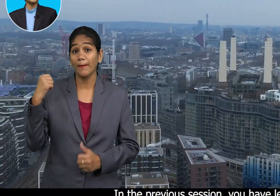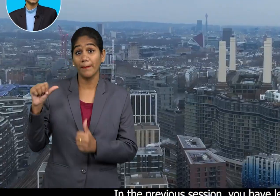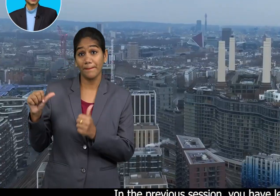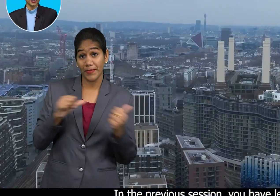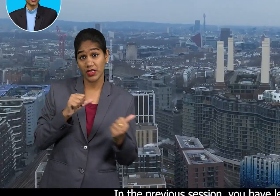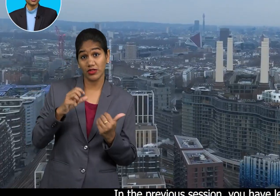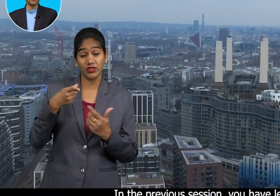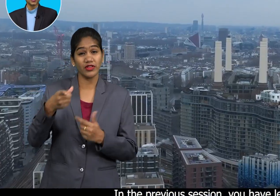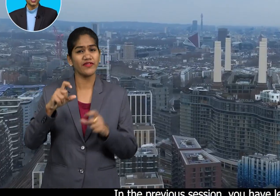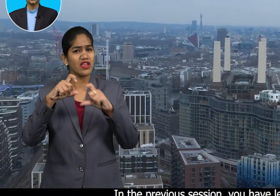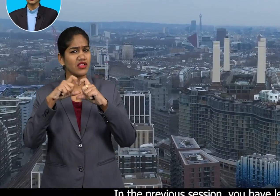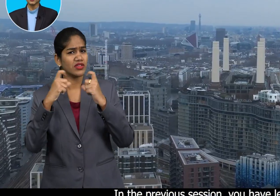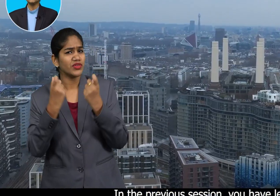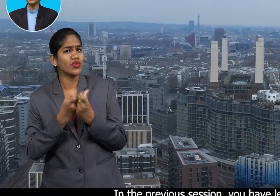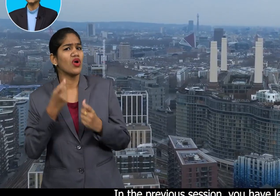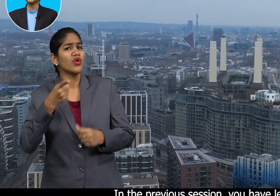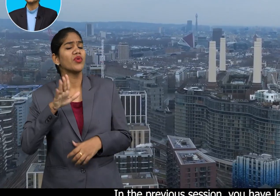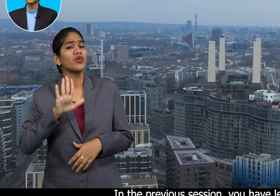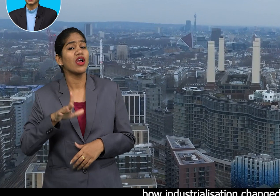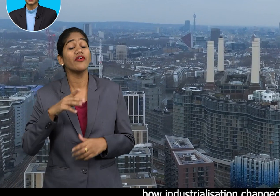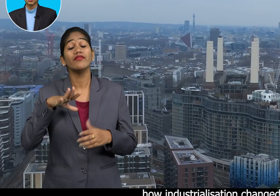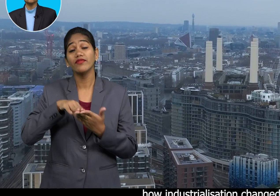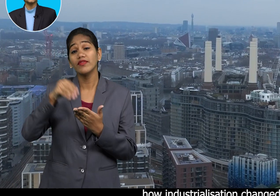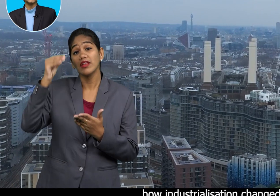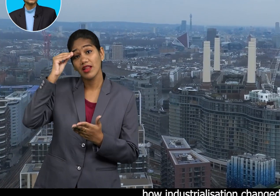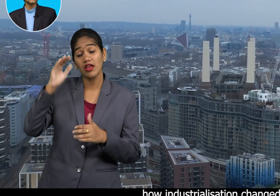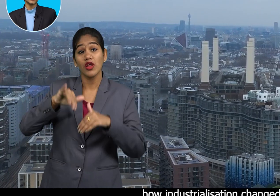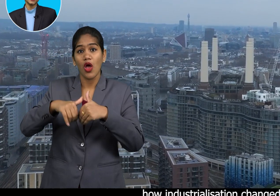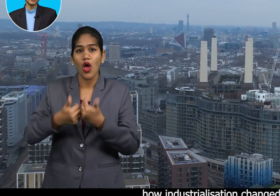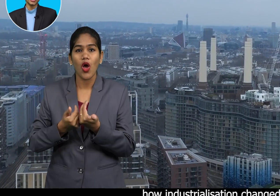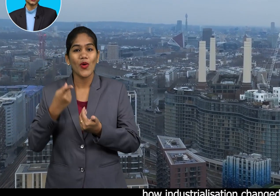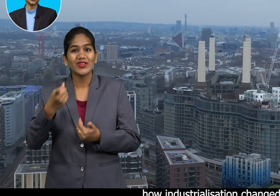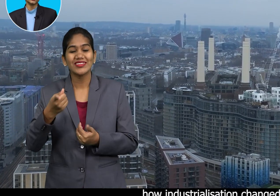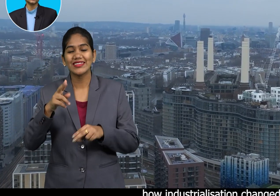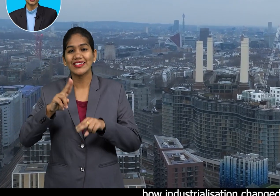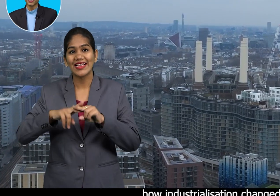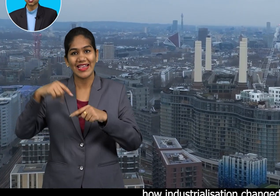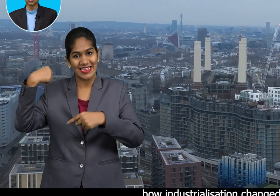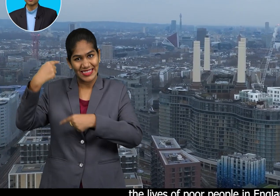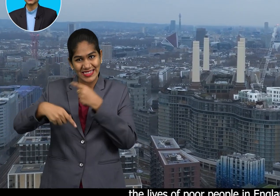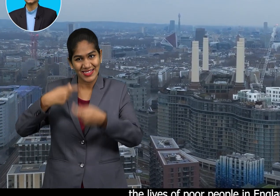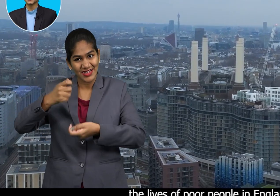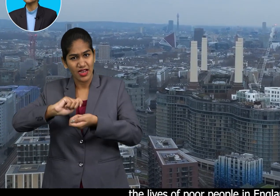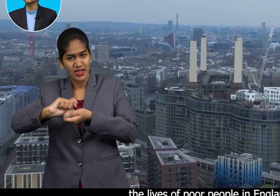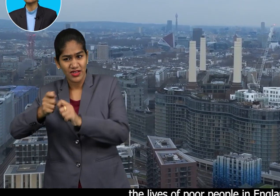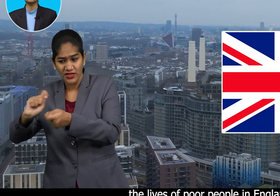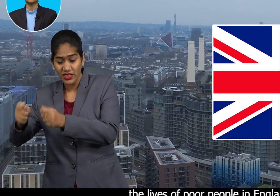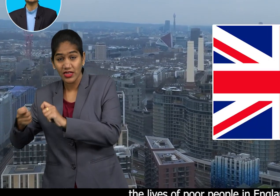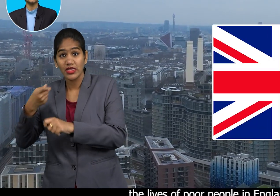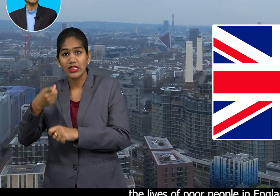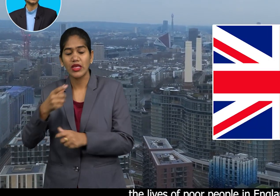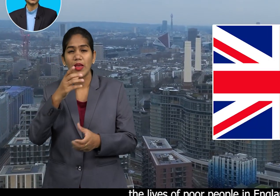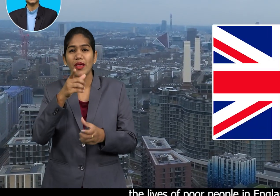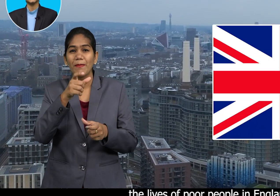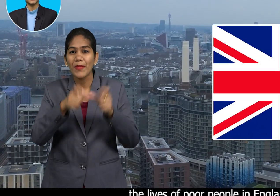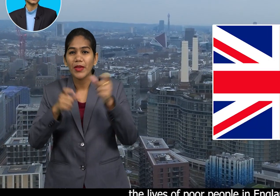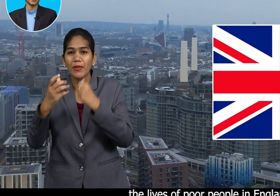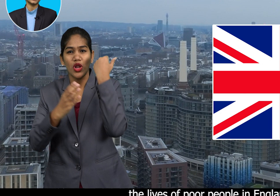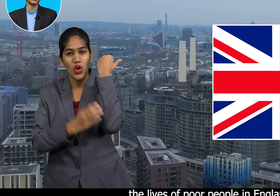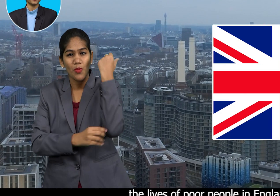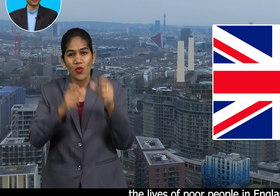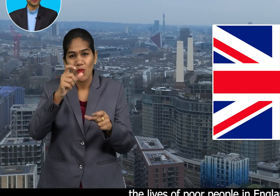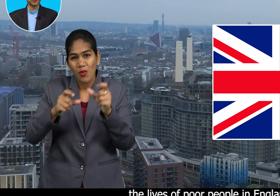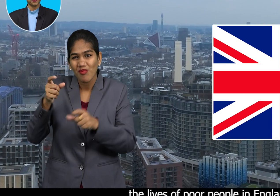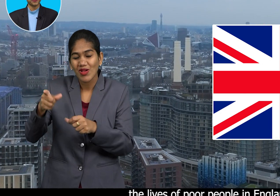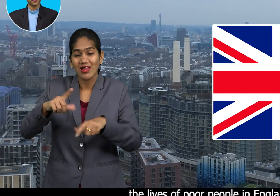In the previous session, you have learned how industrialization changed the lives of poor people in